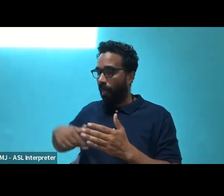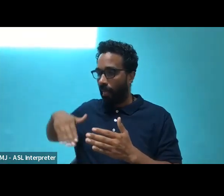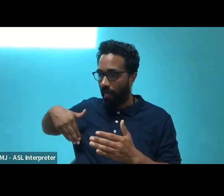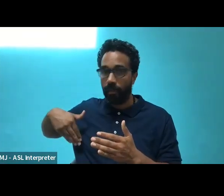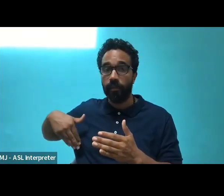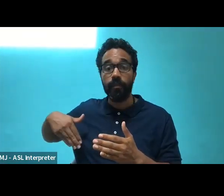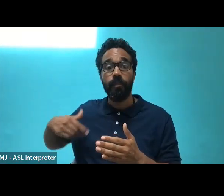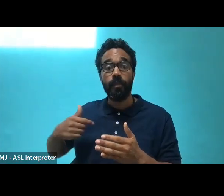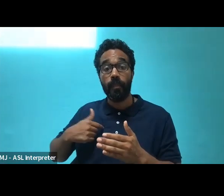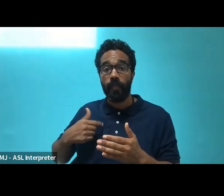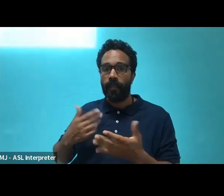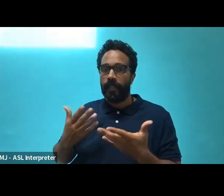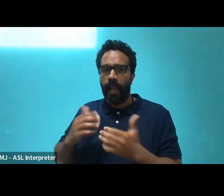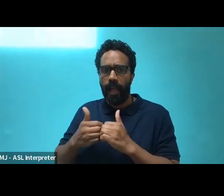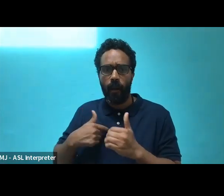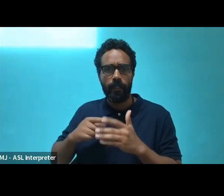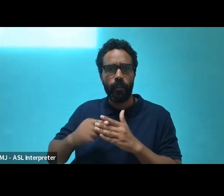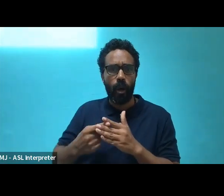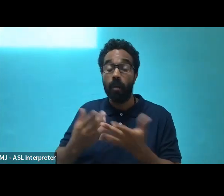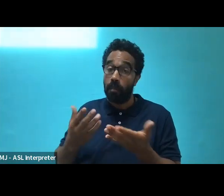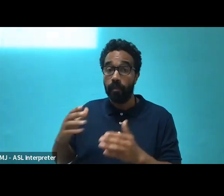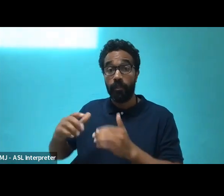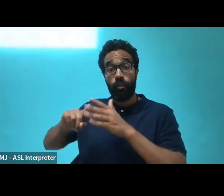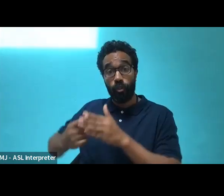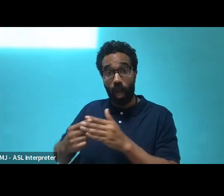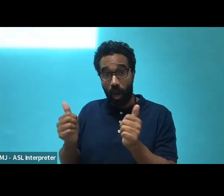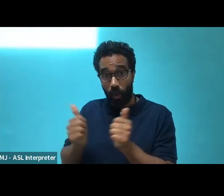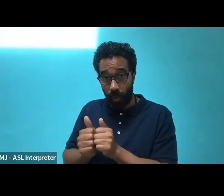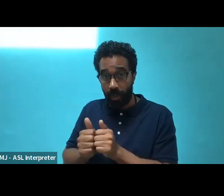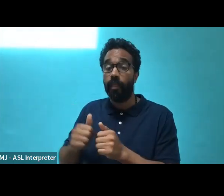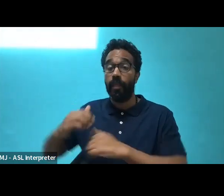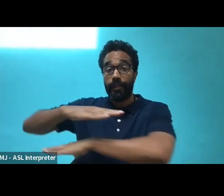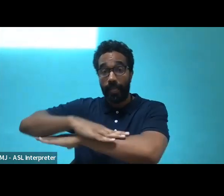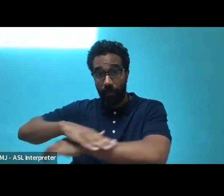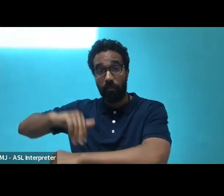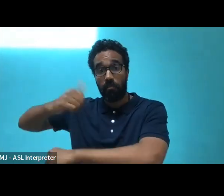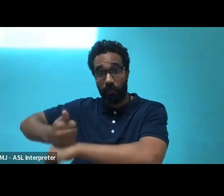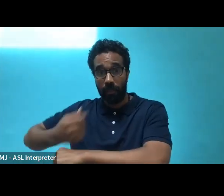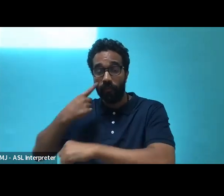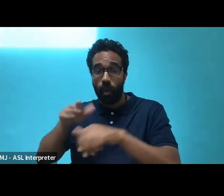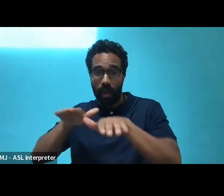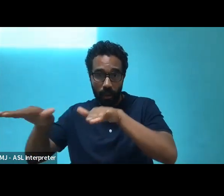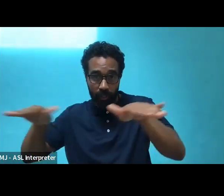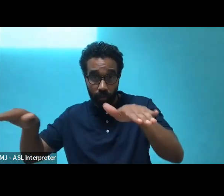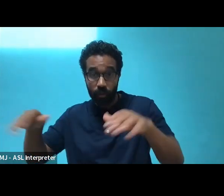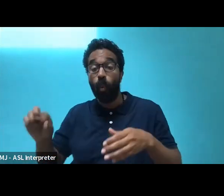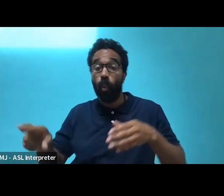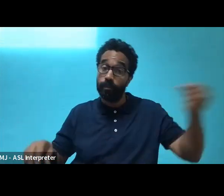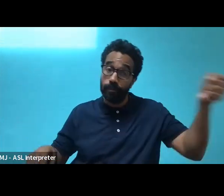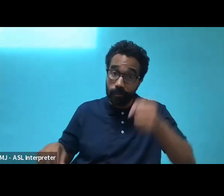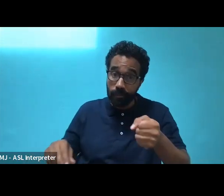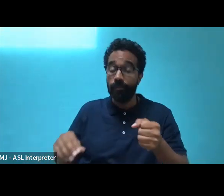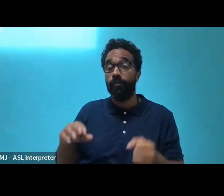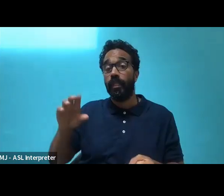it's not just an outreach table, but maybe that's a start, or maybe it's appointing somebody with a DEI officer. You know,